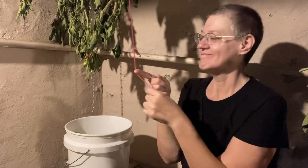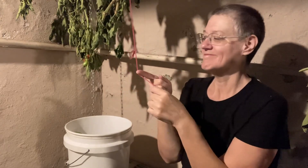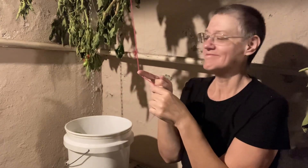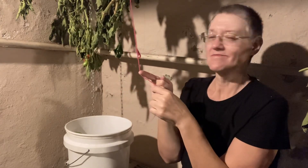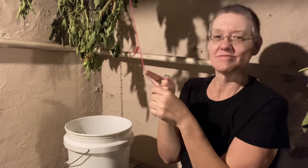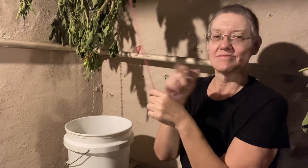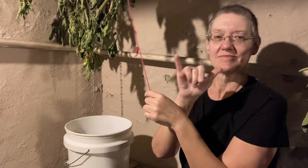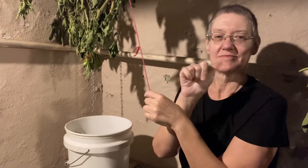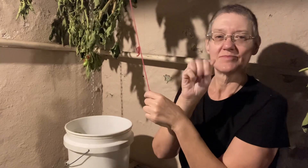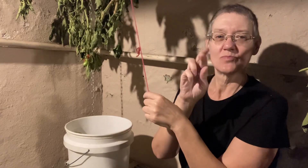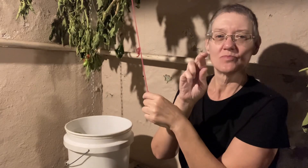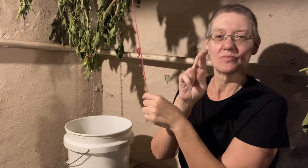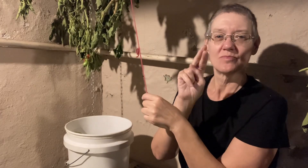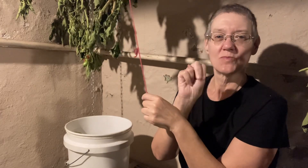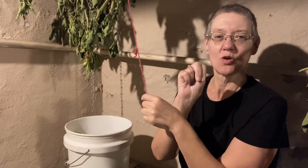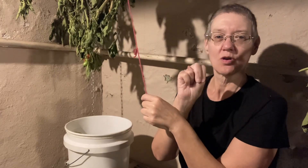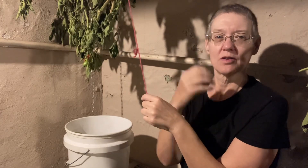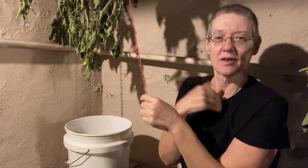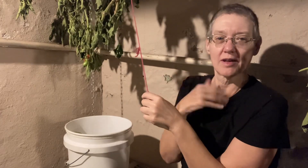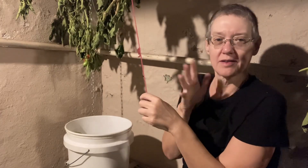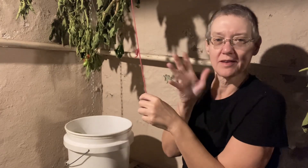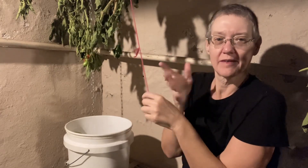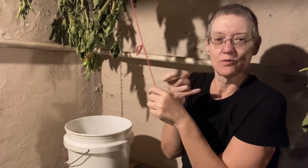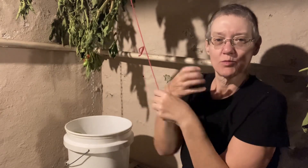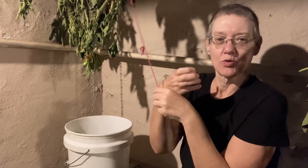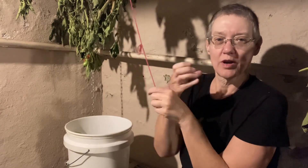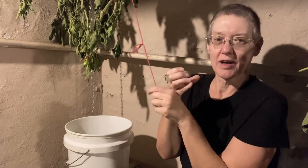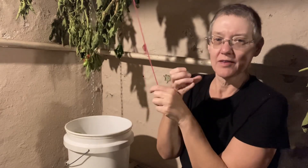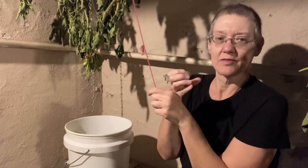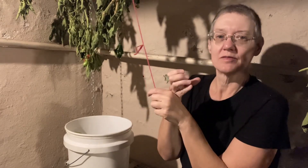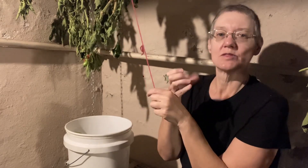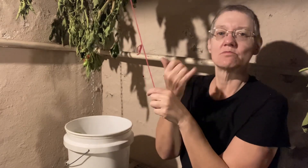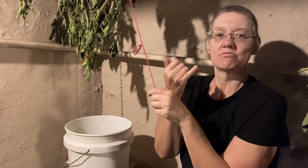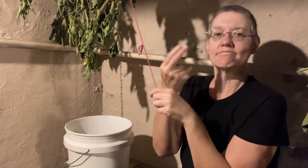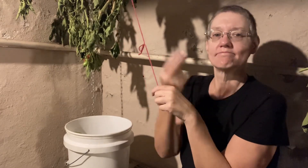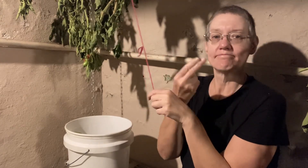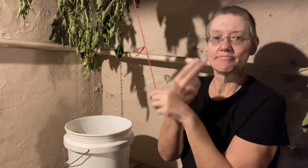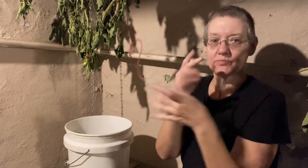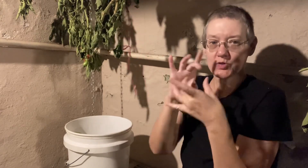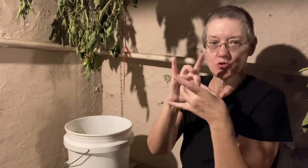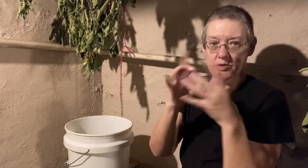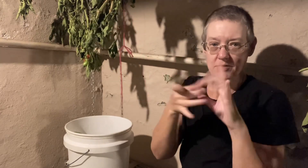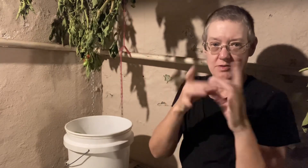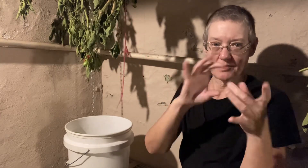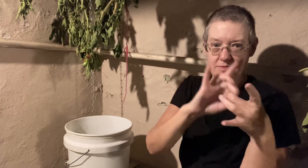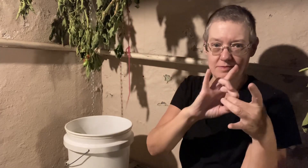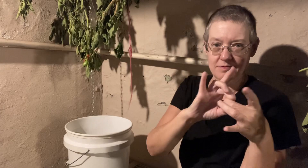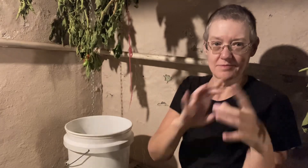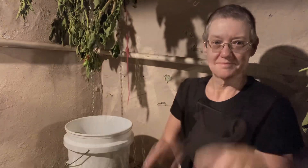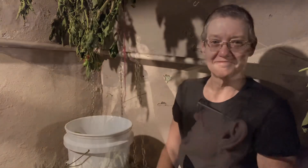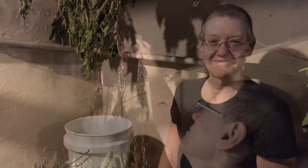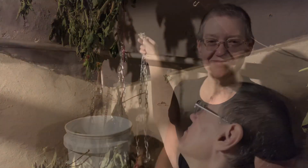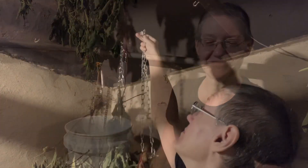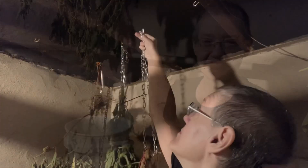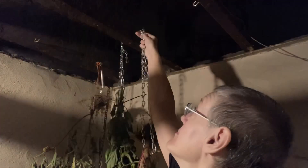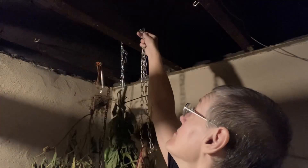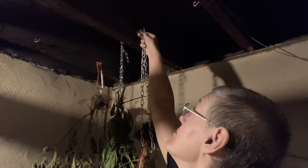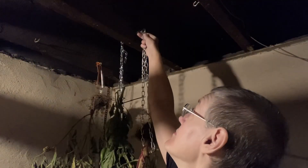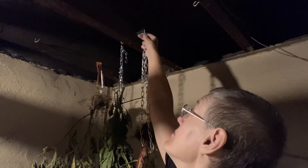thin. It's just leftover craft yarn that I had. Now I'm using chains.